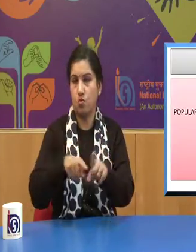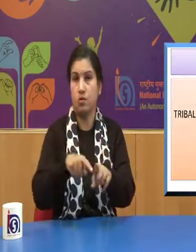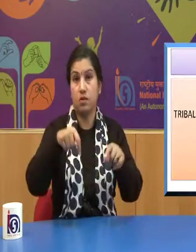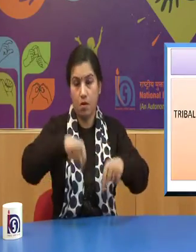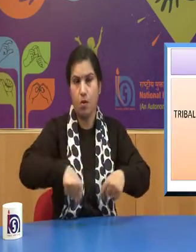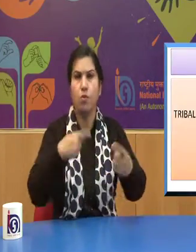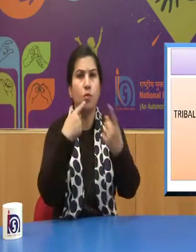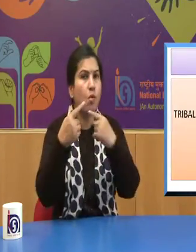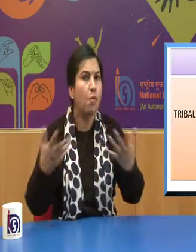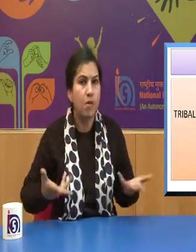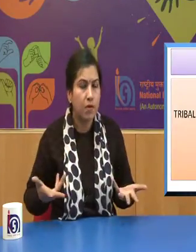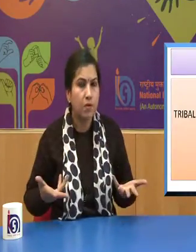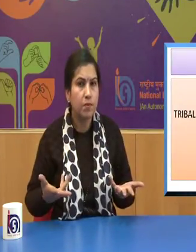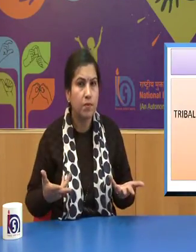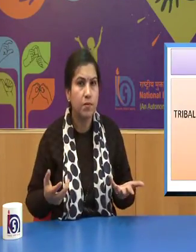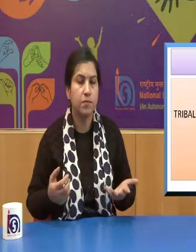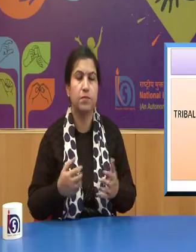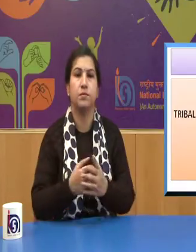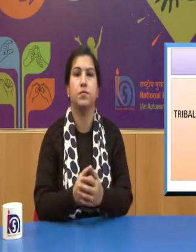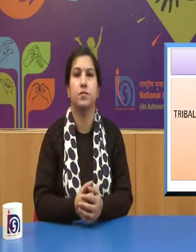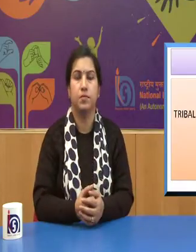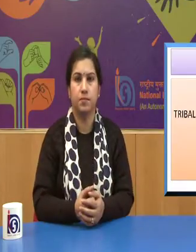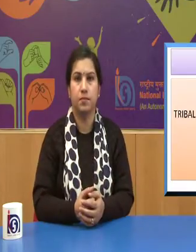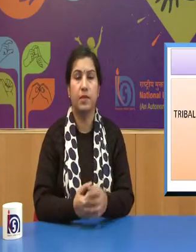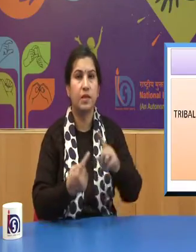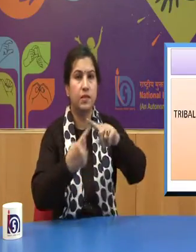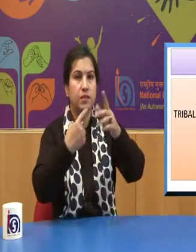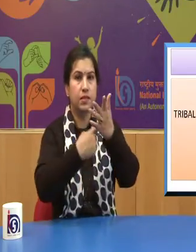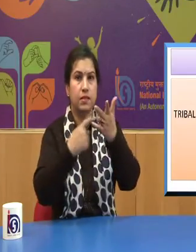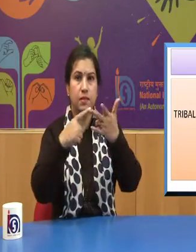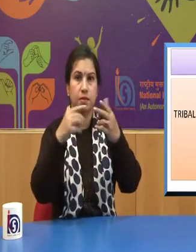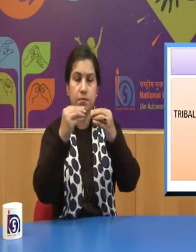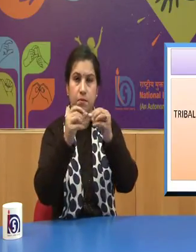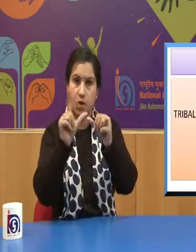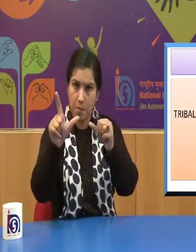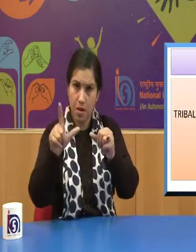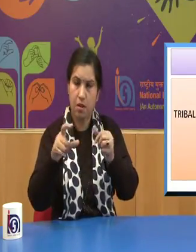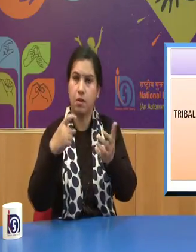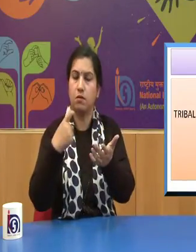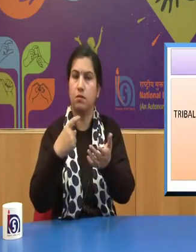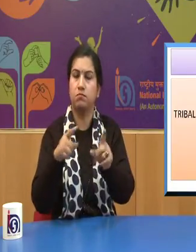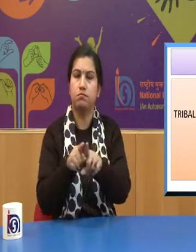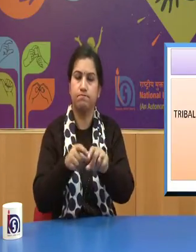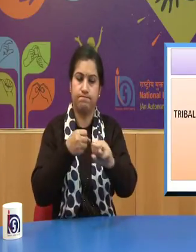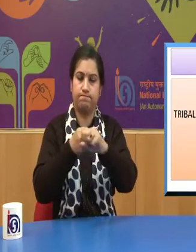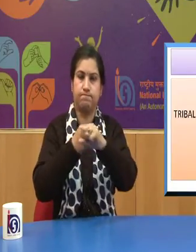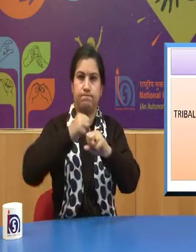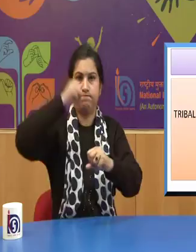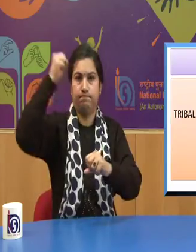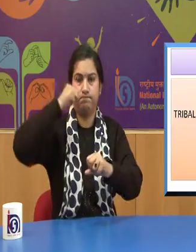Our today's topic is tribal revolts in